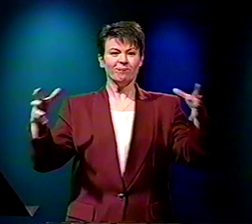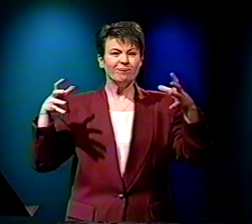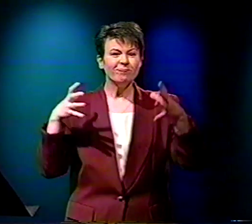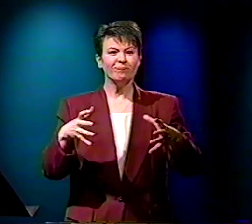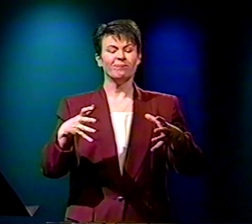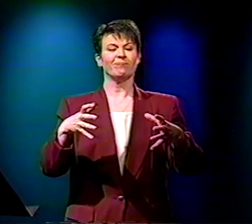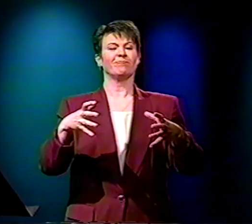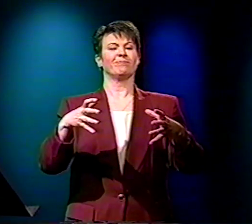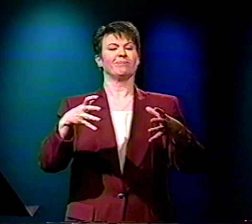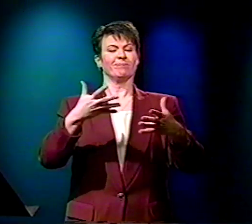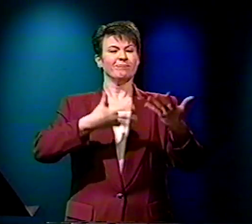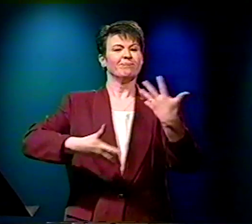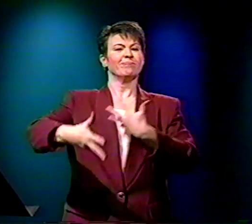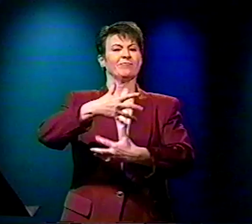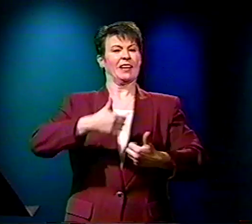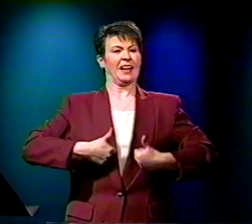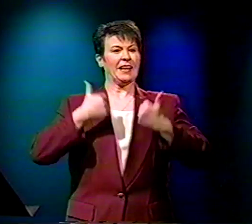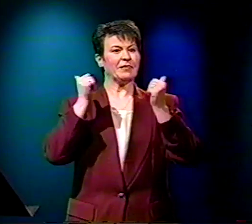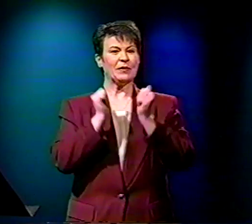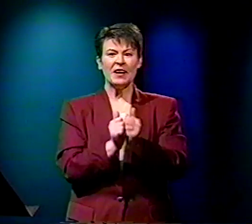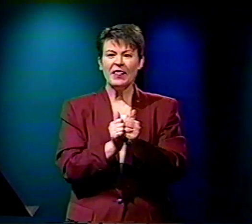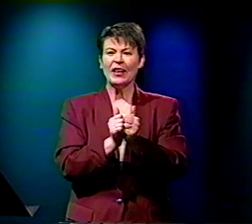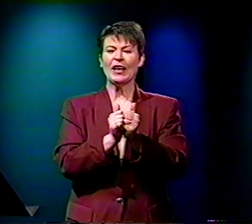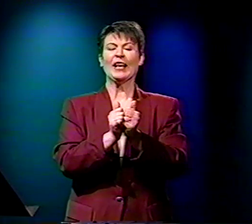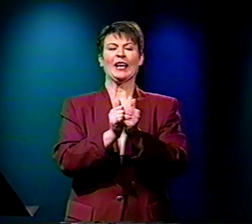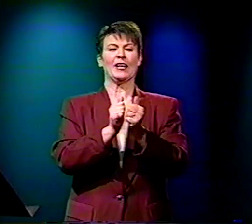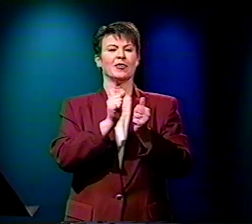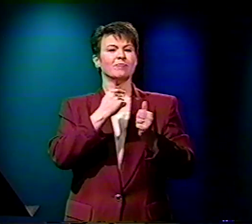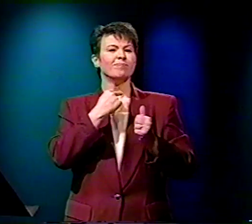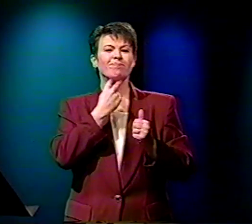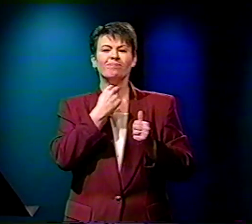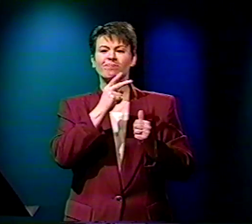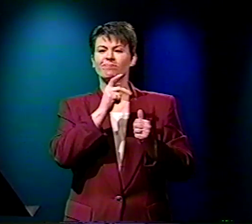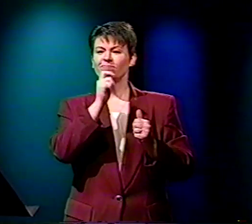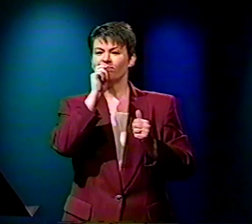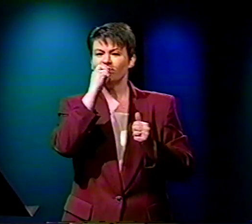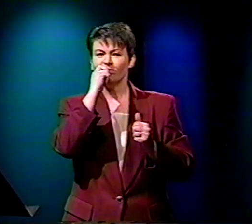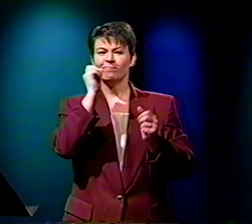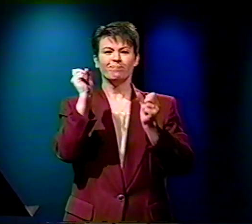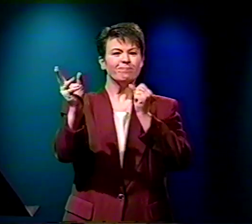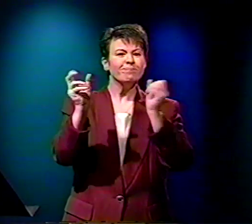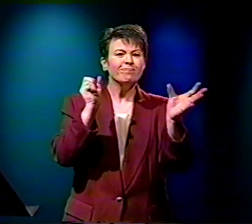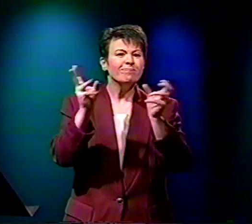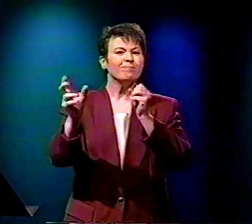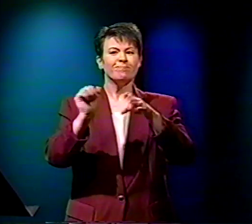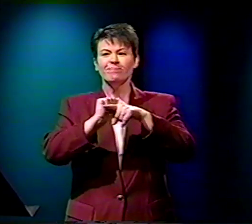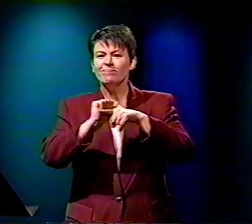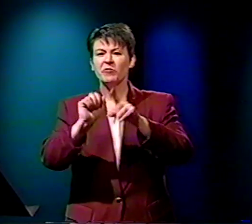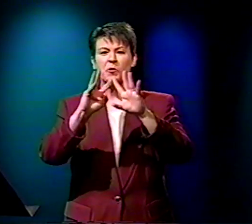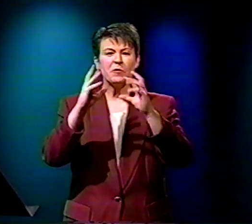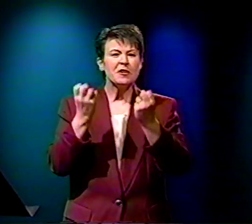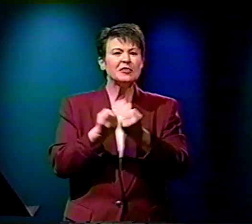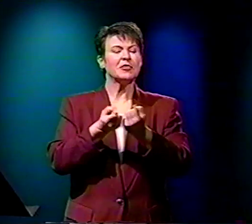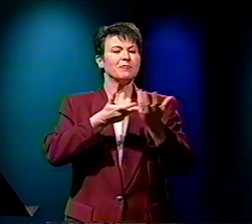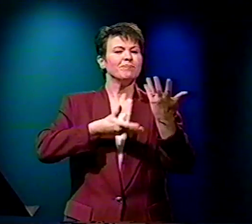Saturday, and Sunday, and members from the deaf community and interpreting community got together, lived together, and had a total silent weekend where